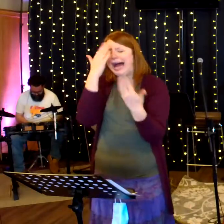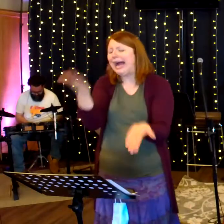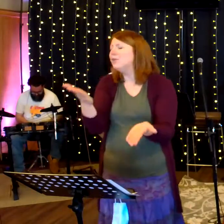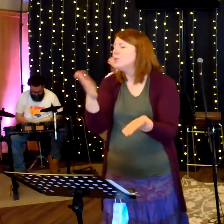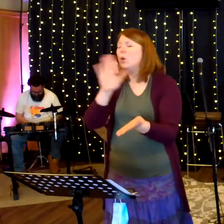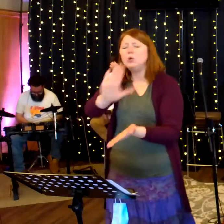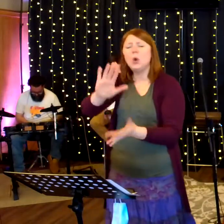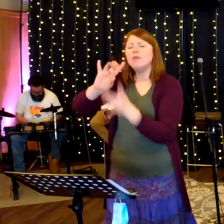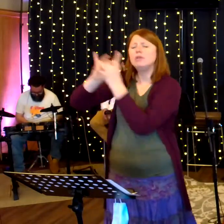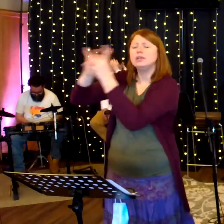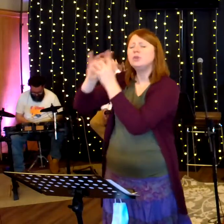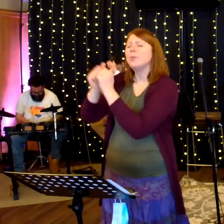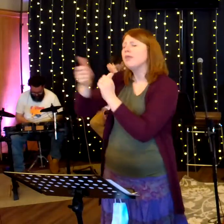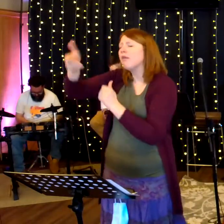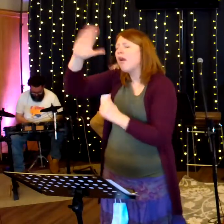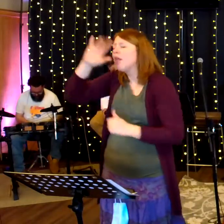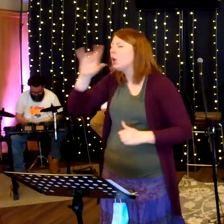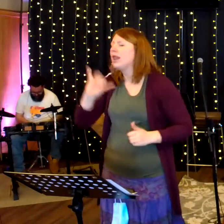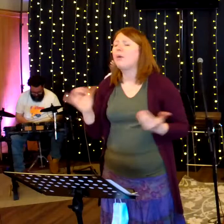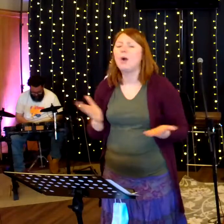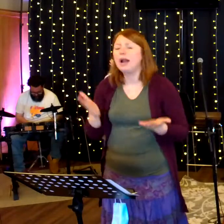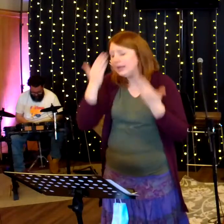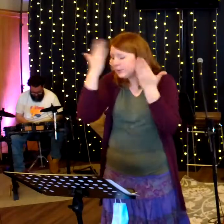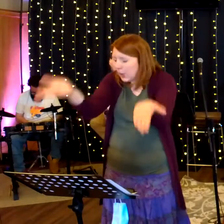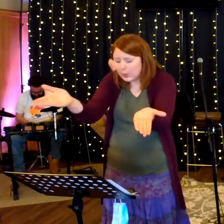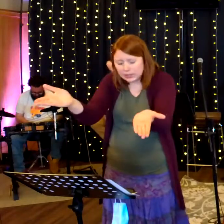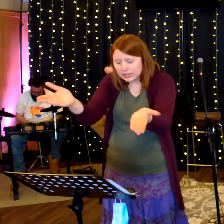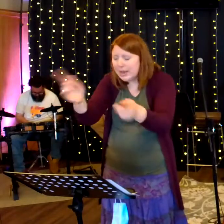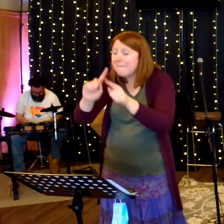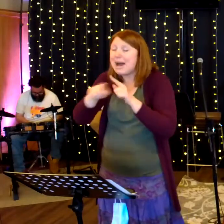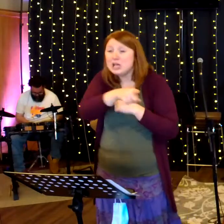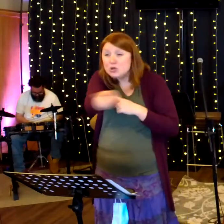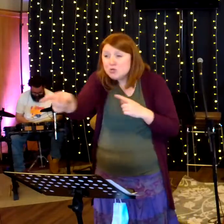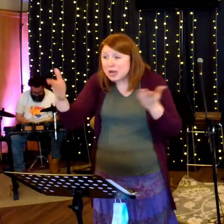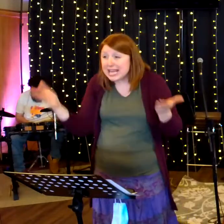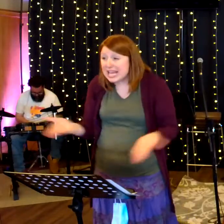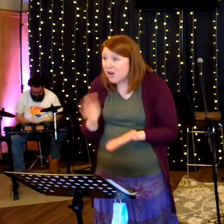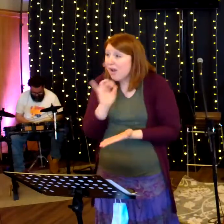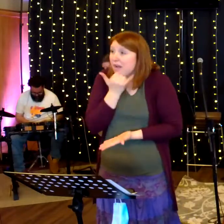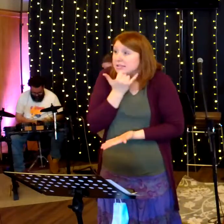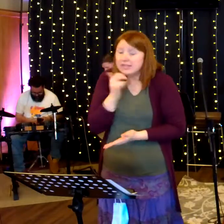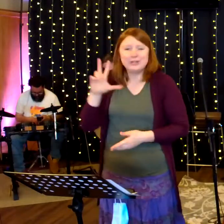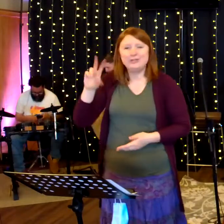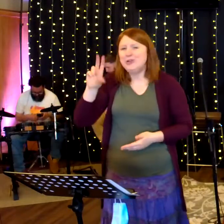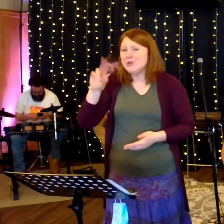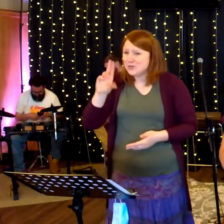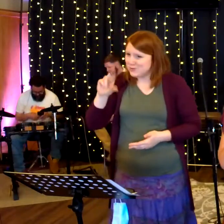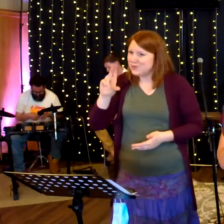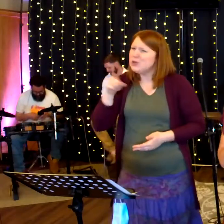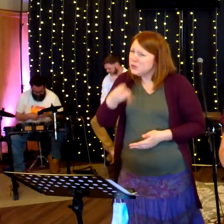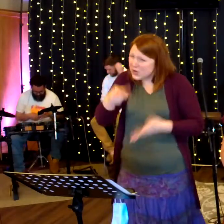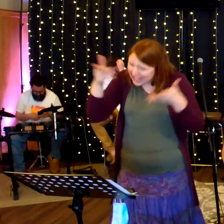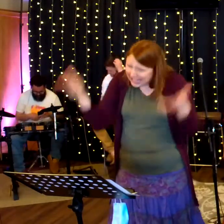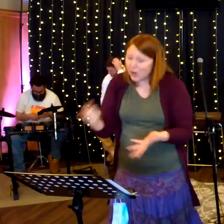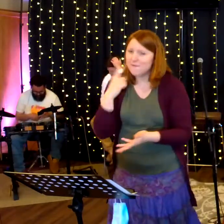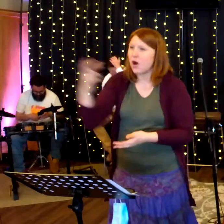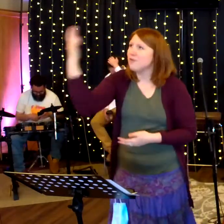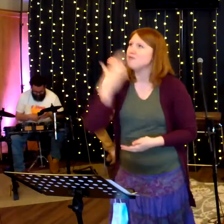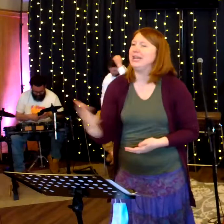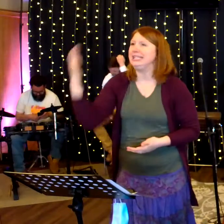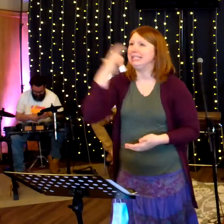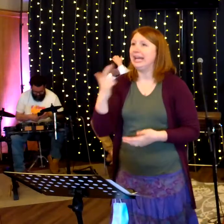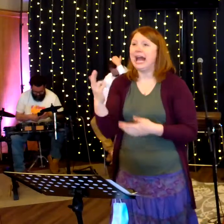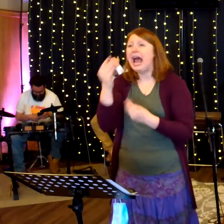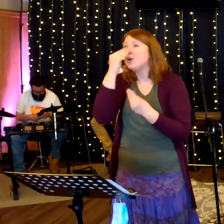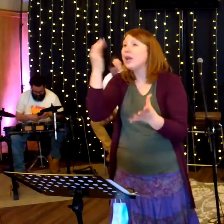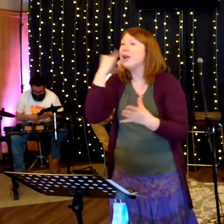today. But I believe that you are not here by accident. And it doesn't matter if you've been in church every single day for your